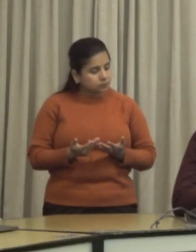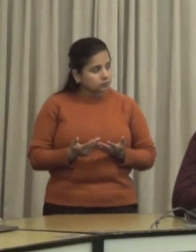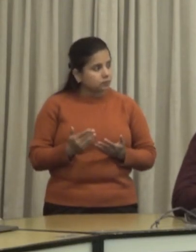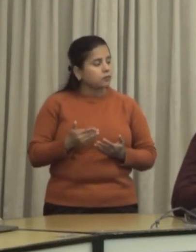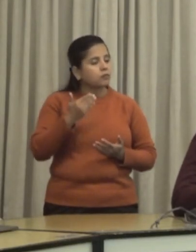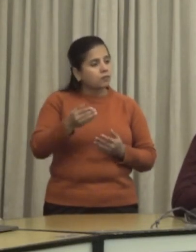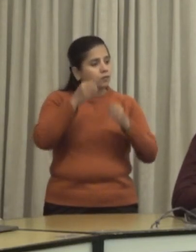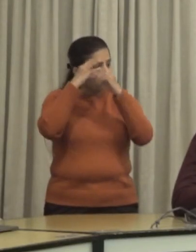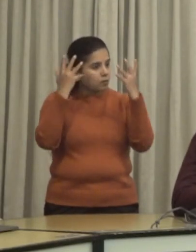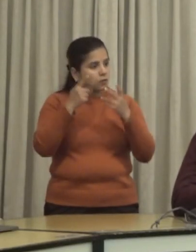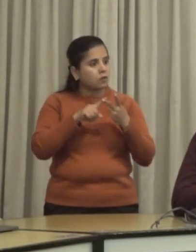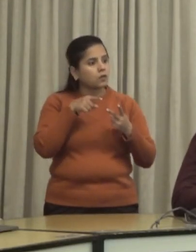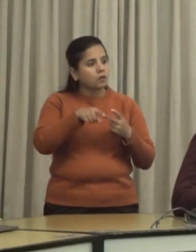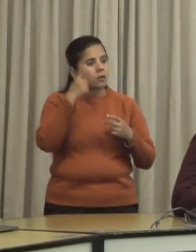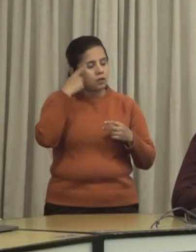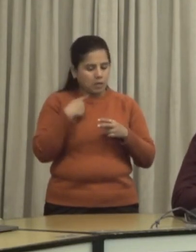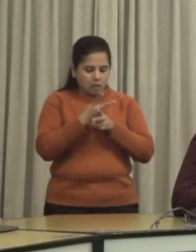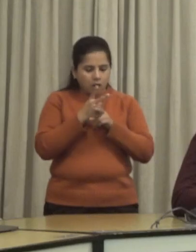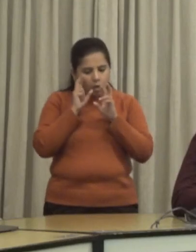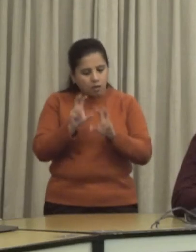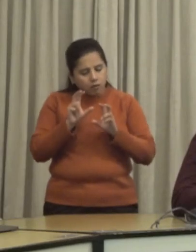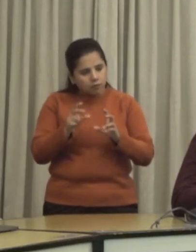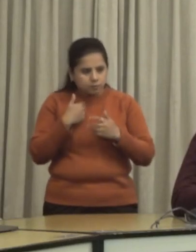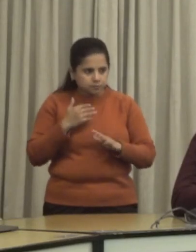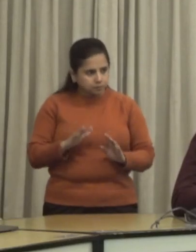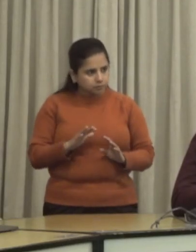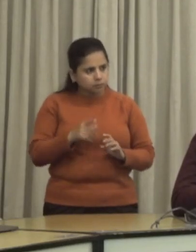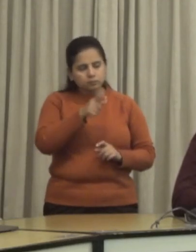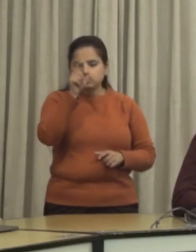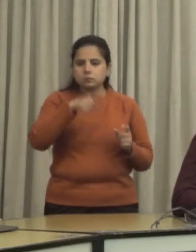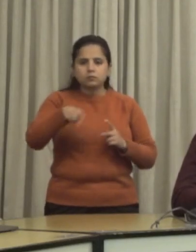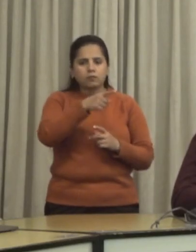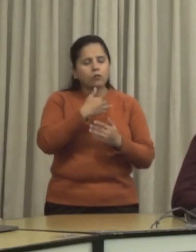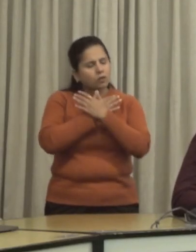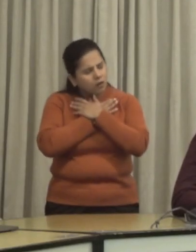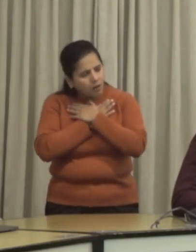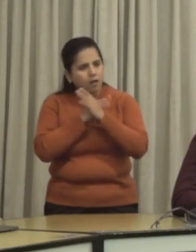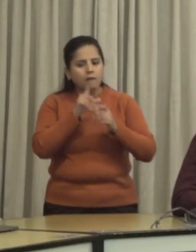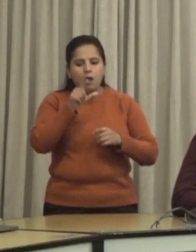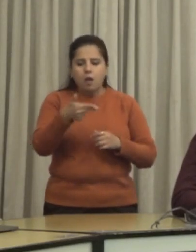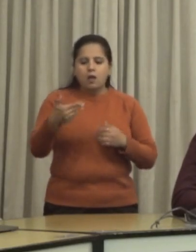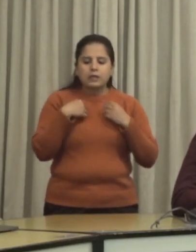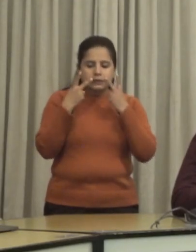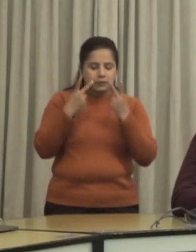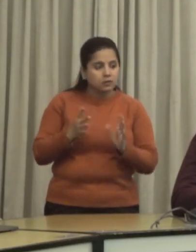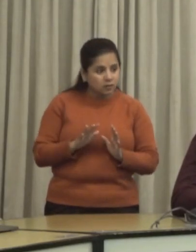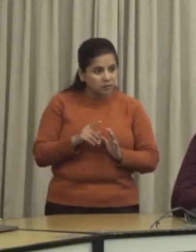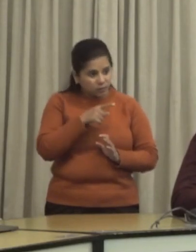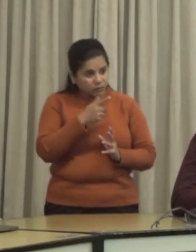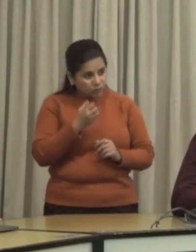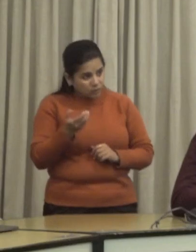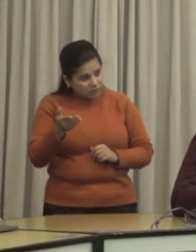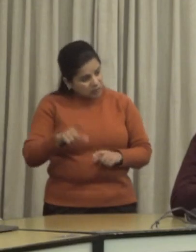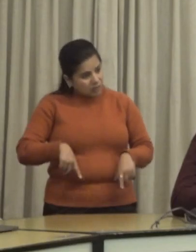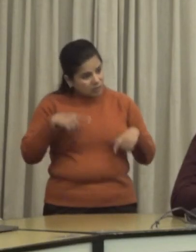Next imagination. Now imagine yourself to be the caregiver. Now imagine somebody you love is in that position. Would you want them